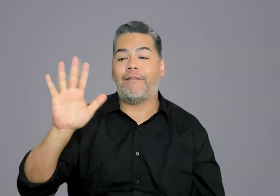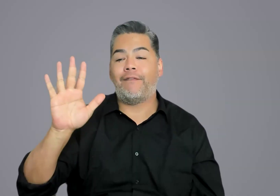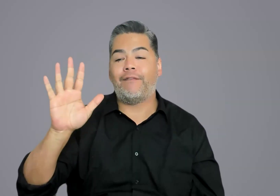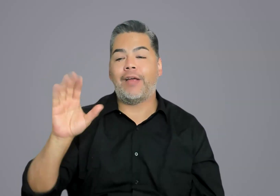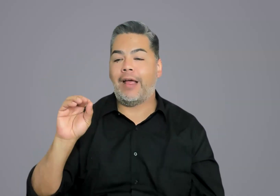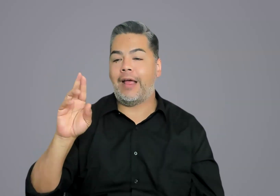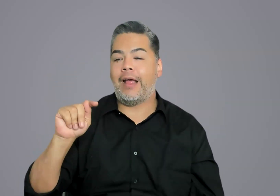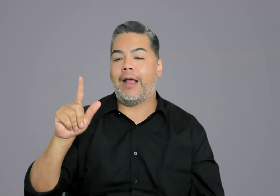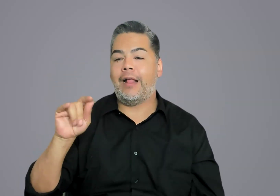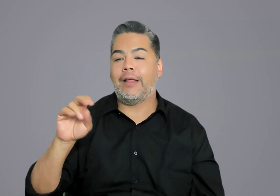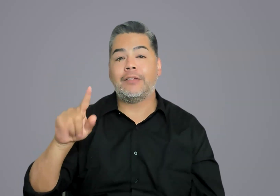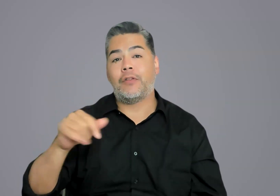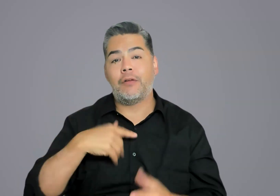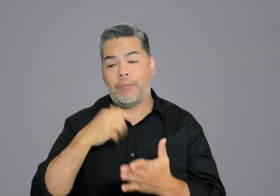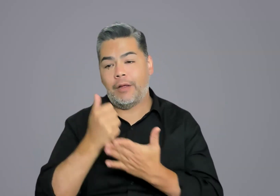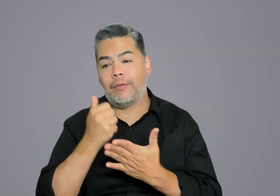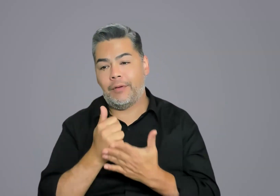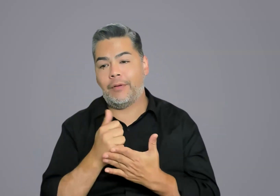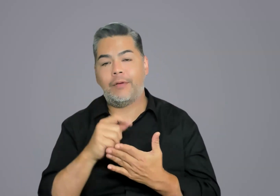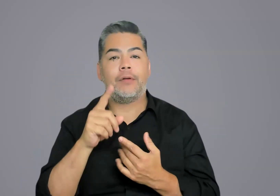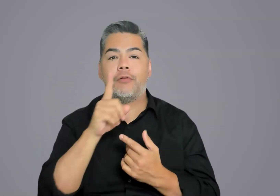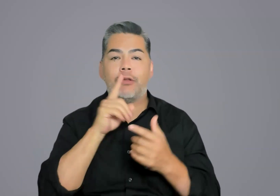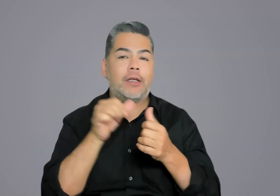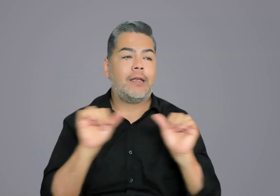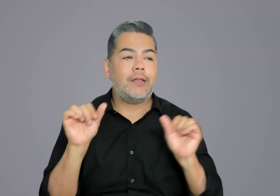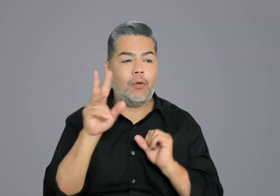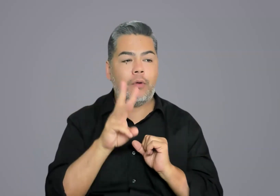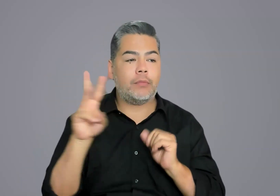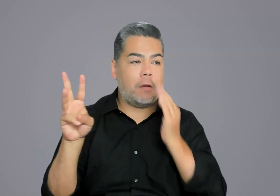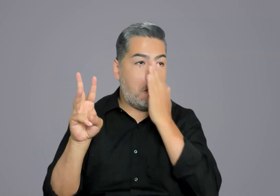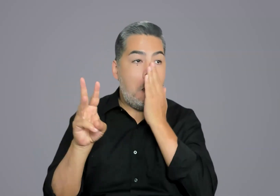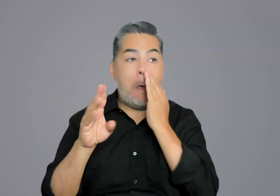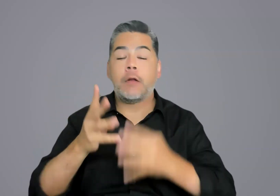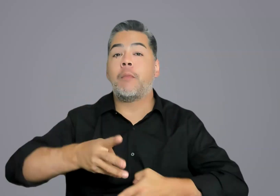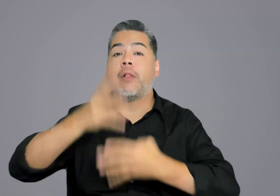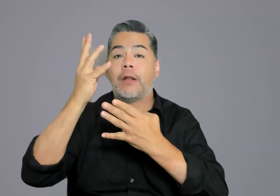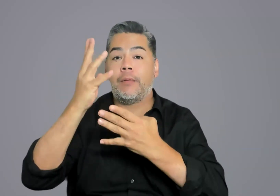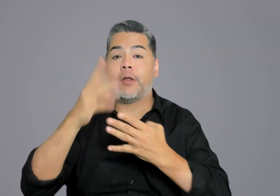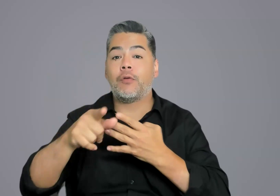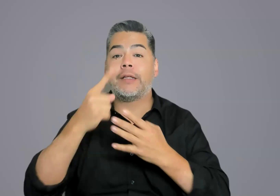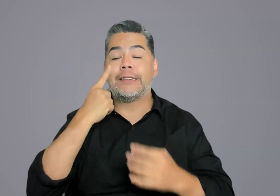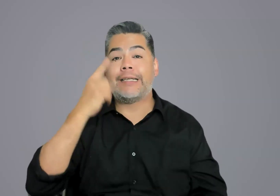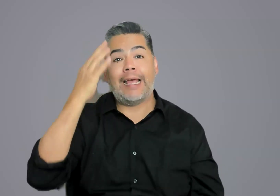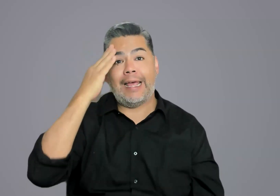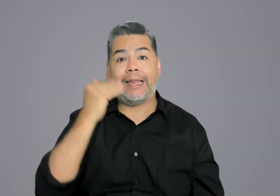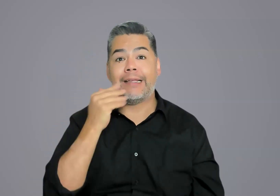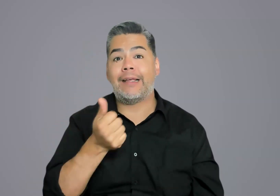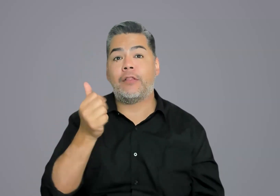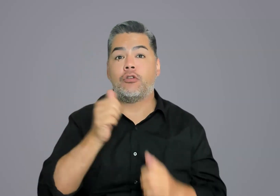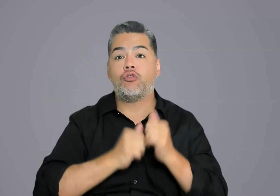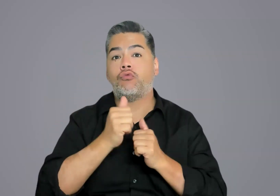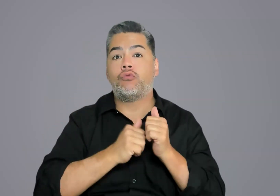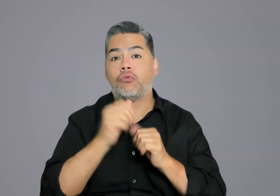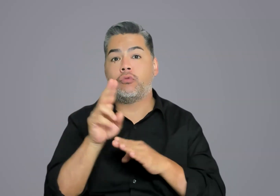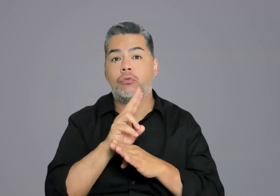very handy way. It'll work on any website, so just pull it up. You can see what headings other structures are using.